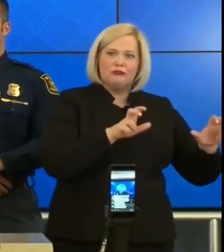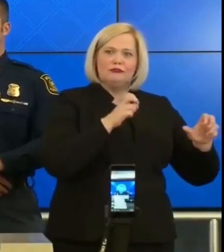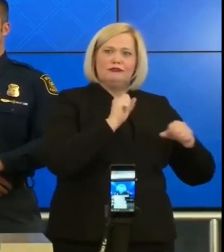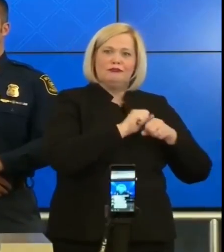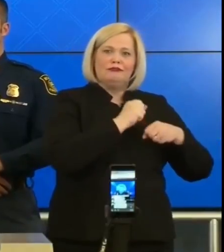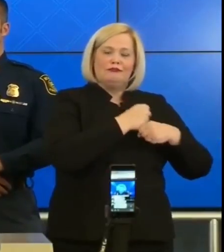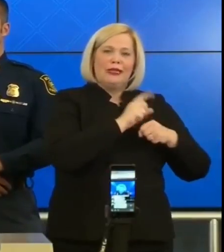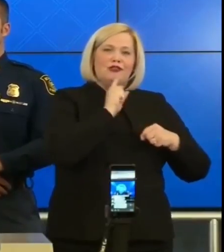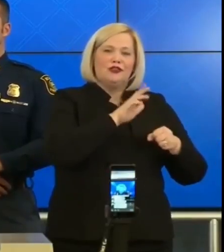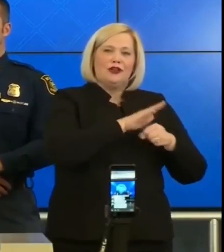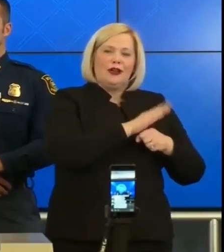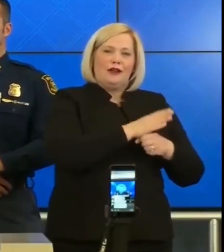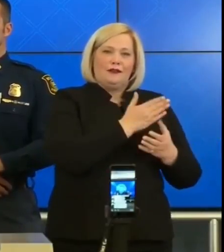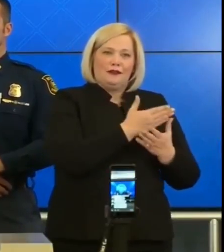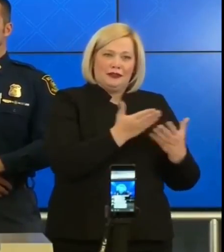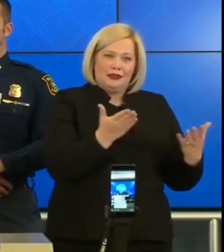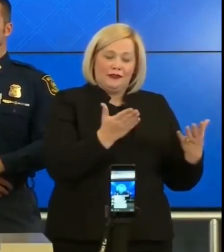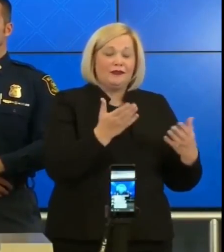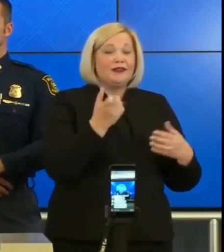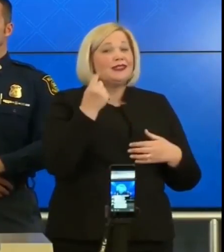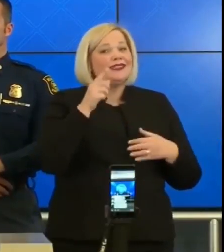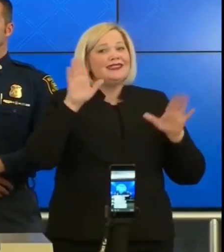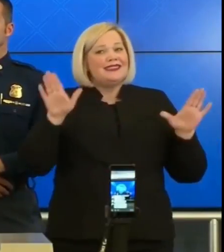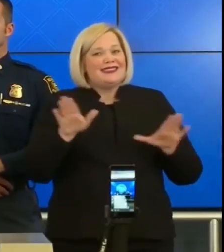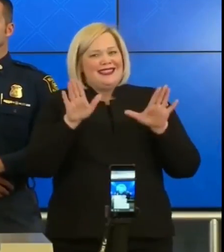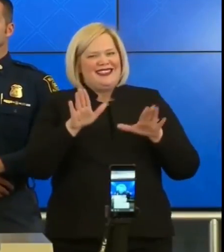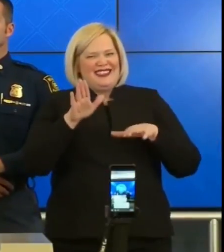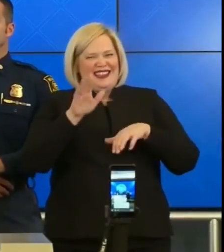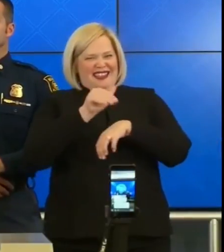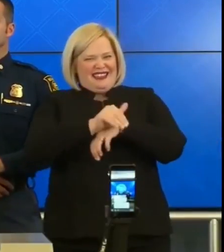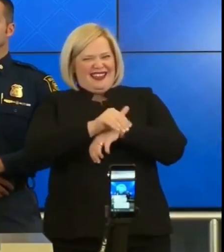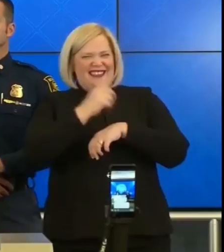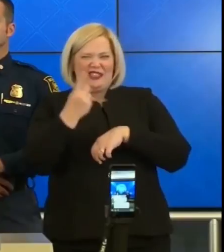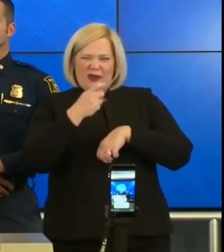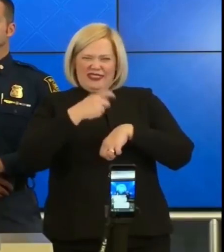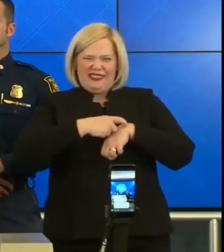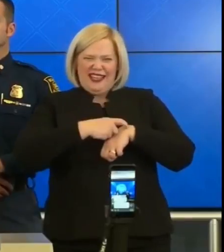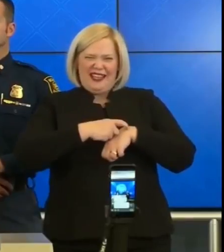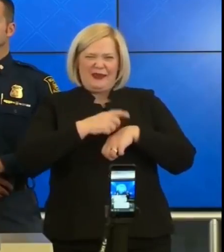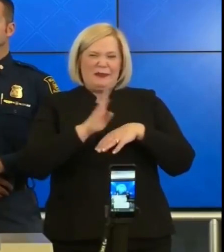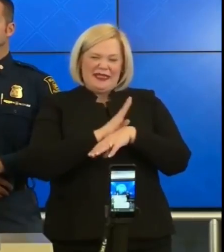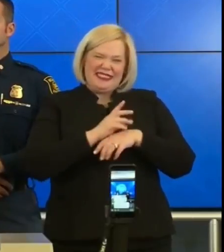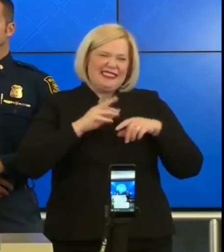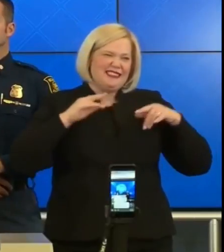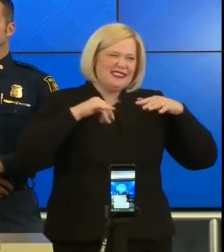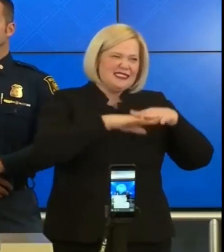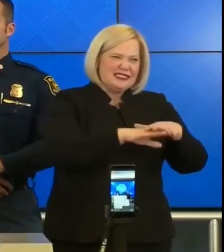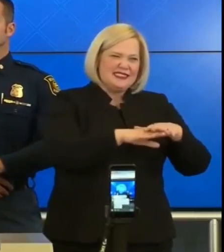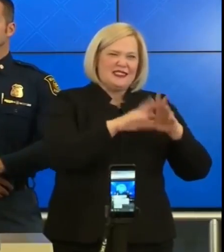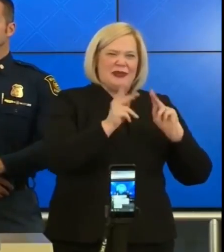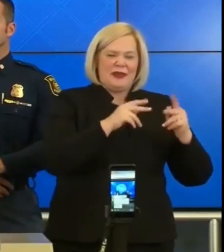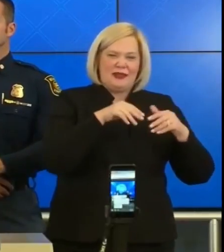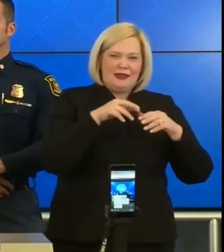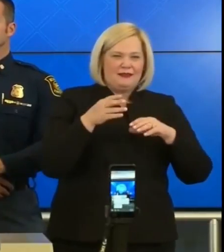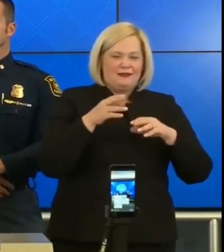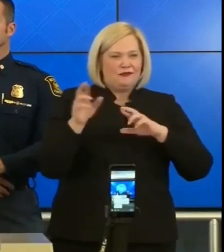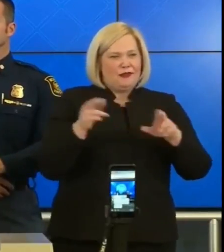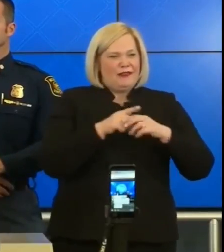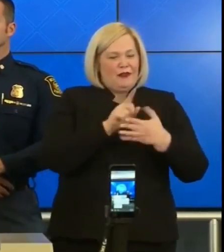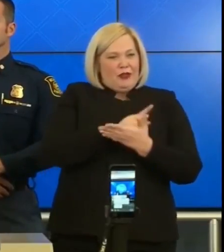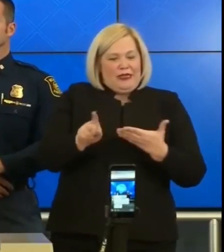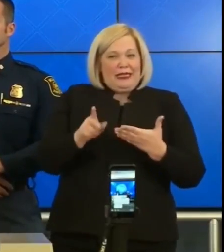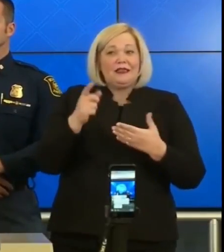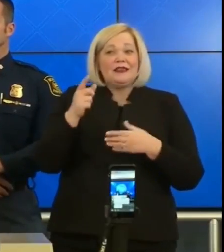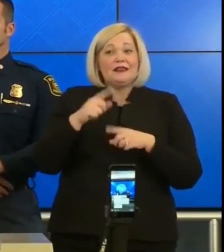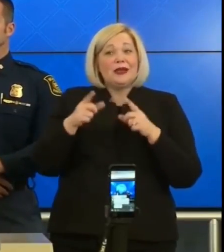to the grocery store. Sunday night is always a busy night to go to the grocery as people are planning their weeks, but a lot of our stores